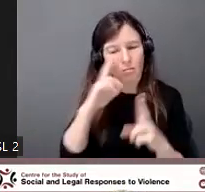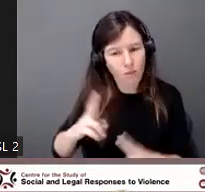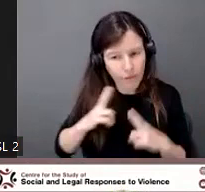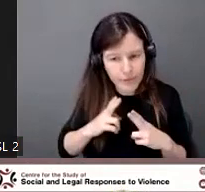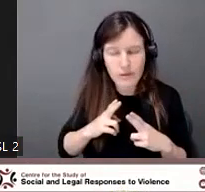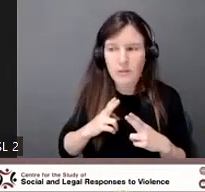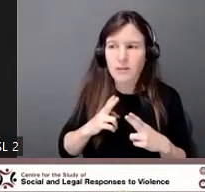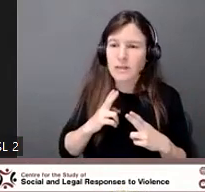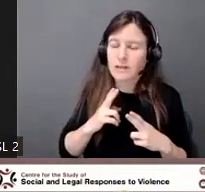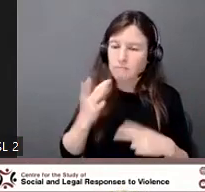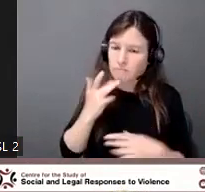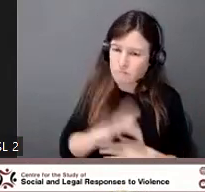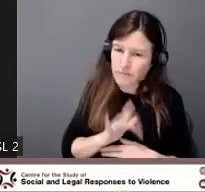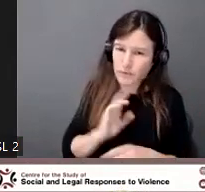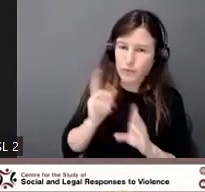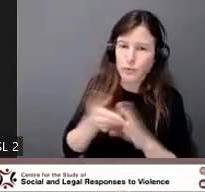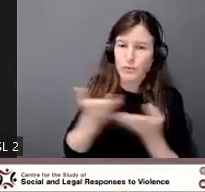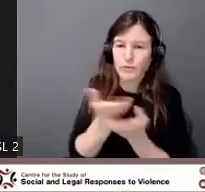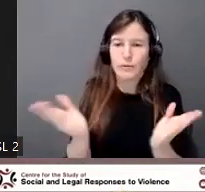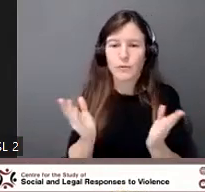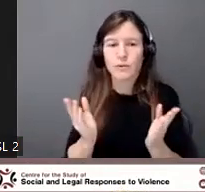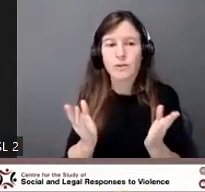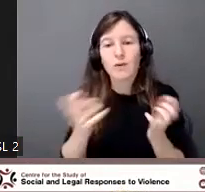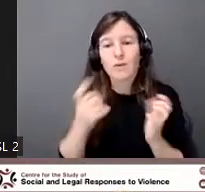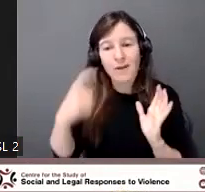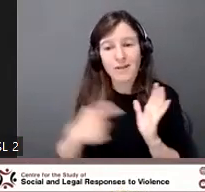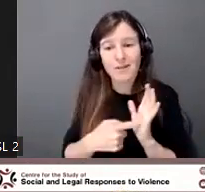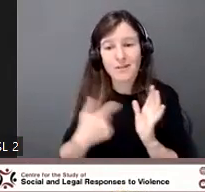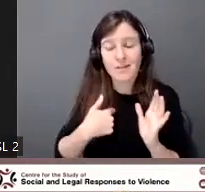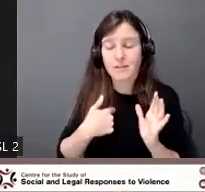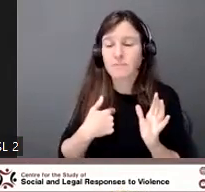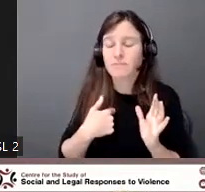morning. I want to begin by recognizing that I am speaking to you